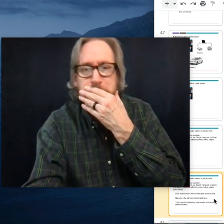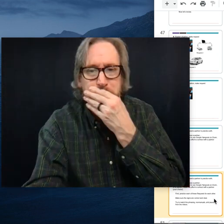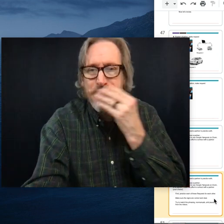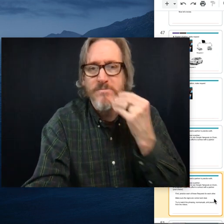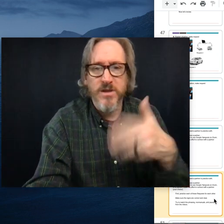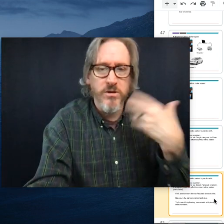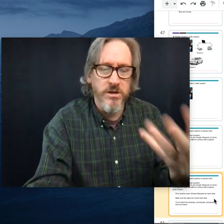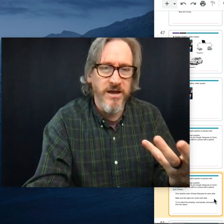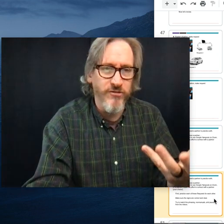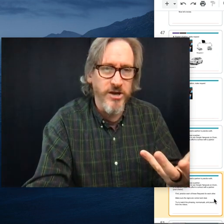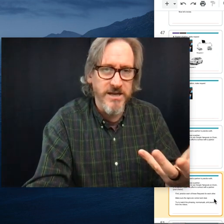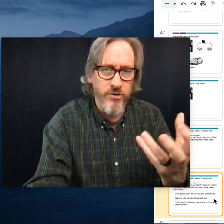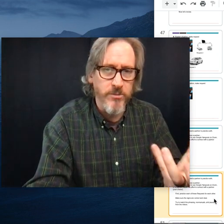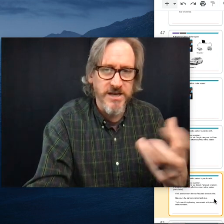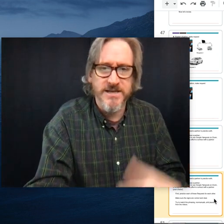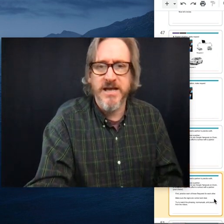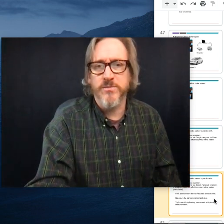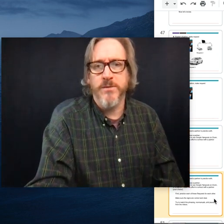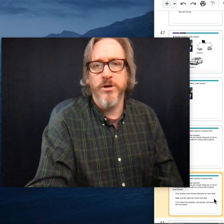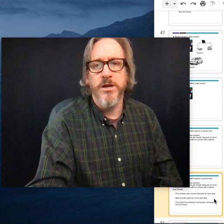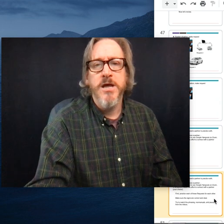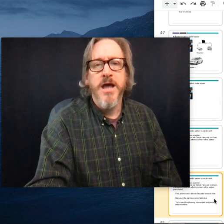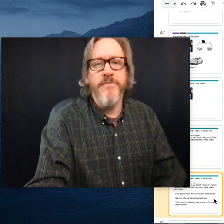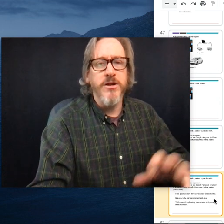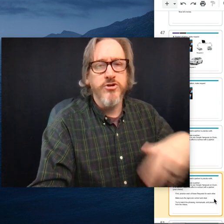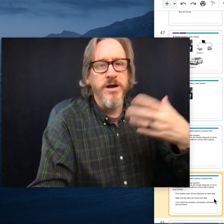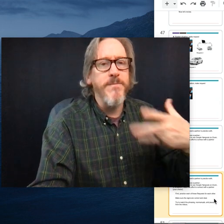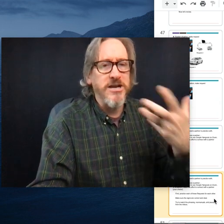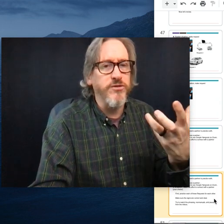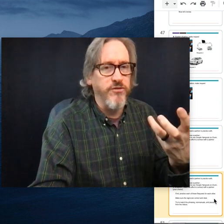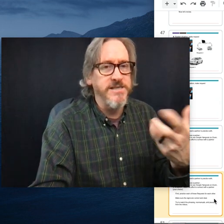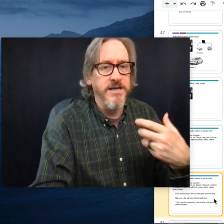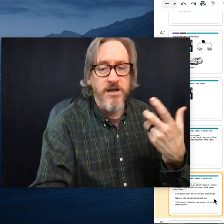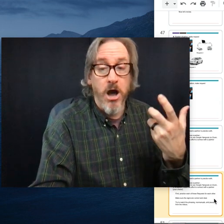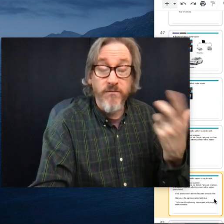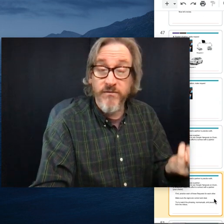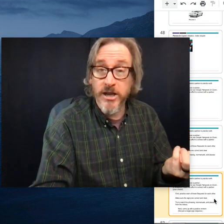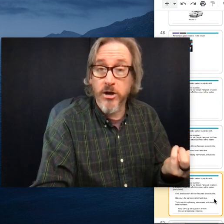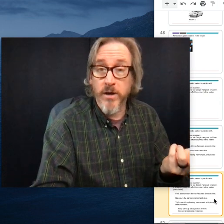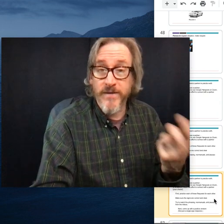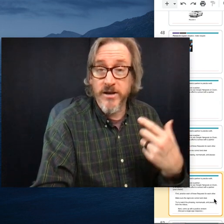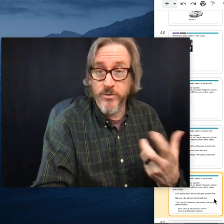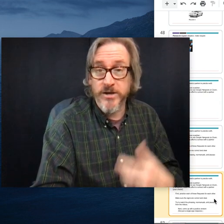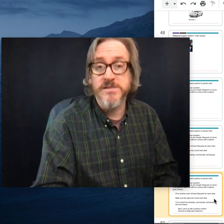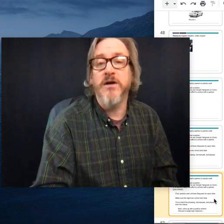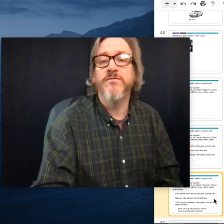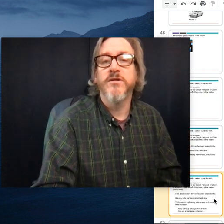dangerous, COVID, danger, but like drinks are included, right? Food included.